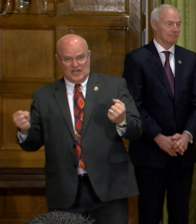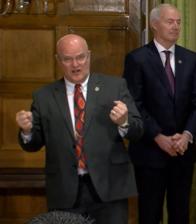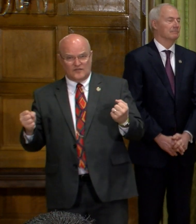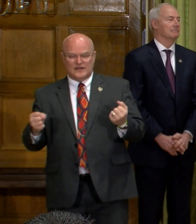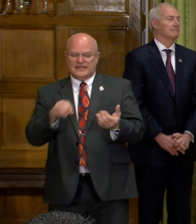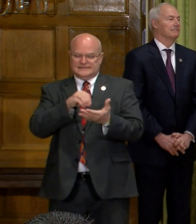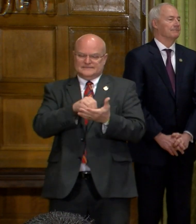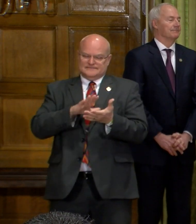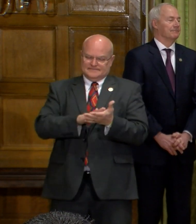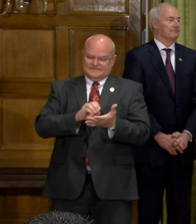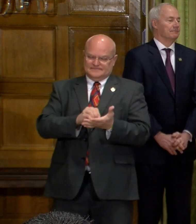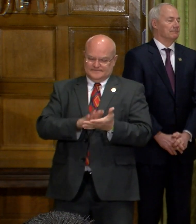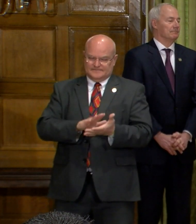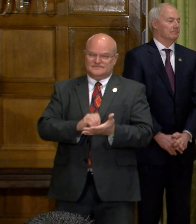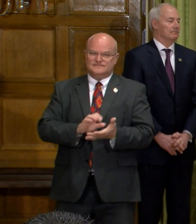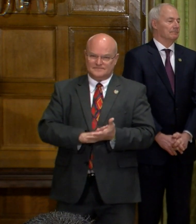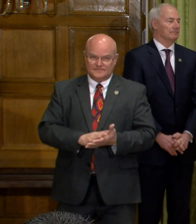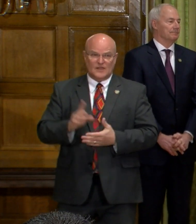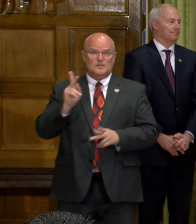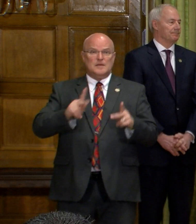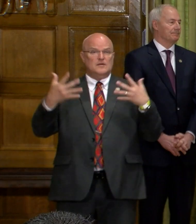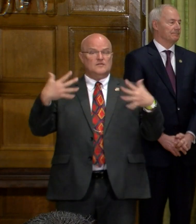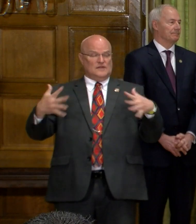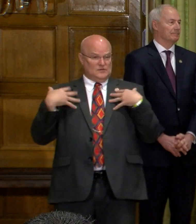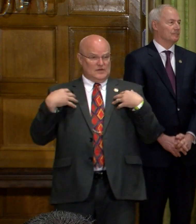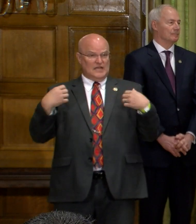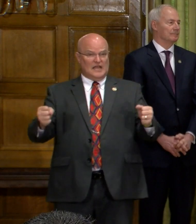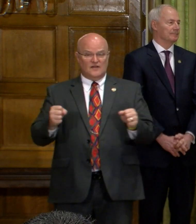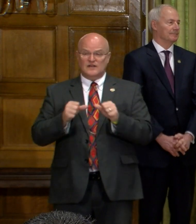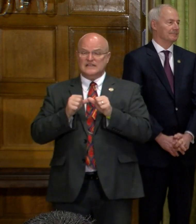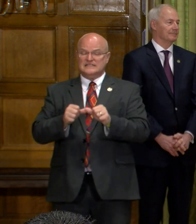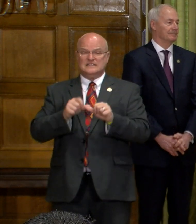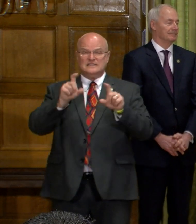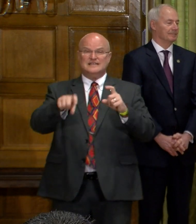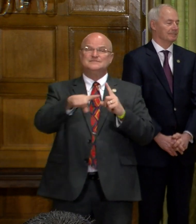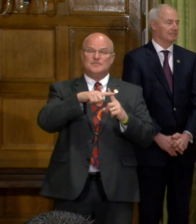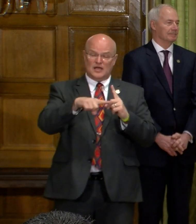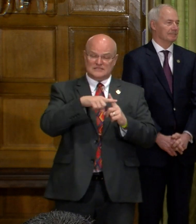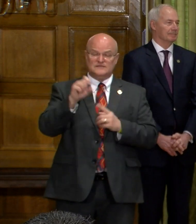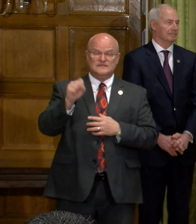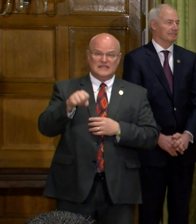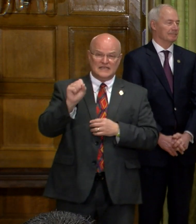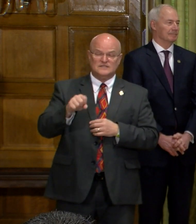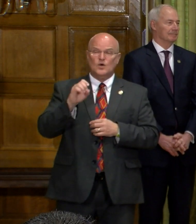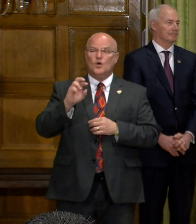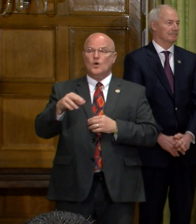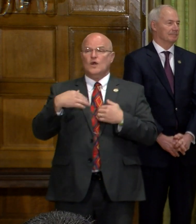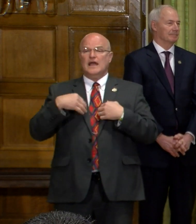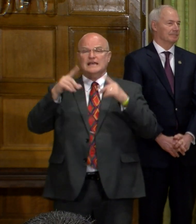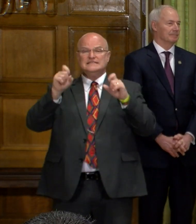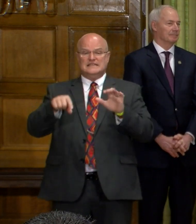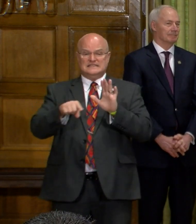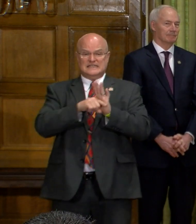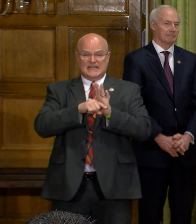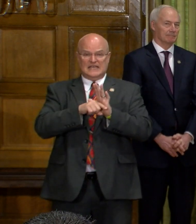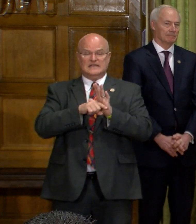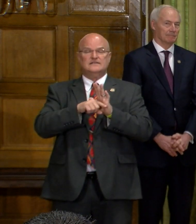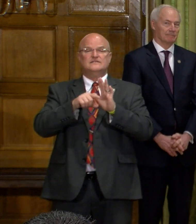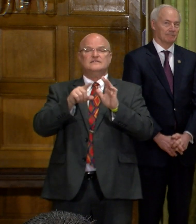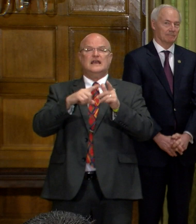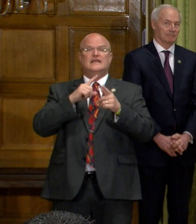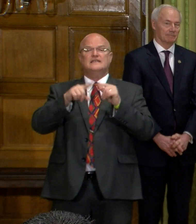been well-documented cases where someone has recovered and continues to test positive or has tested negative and